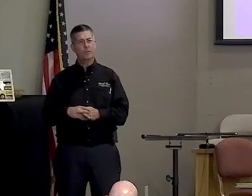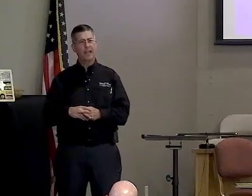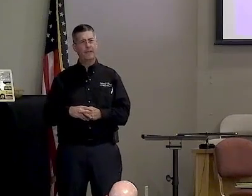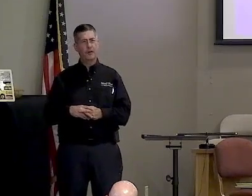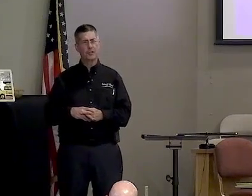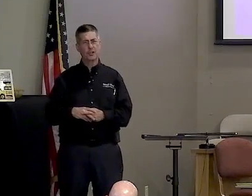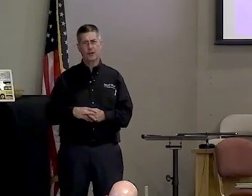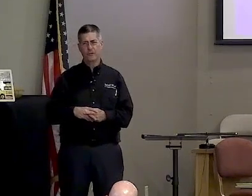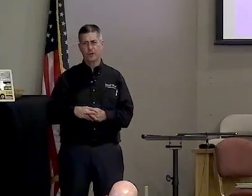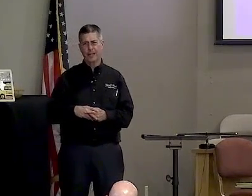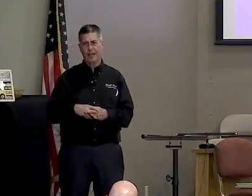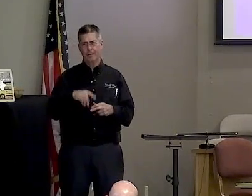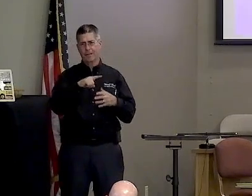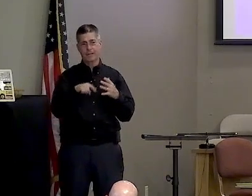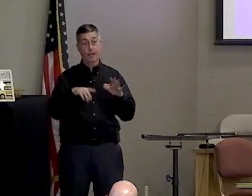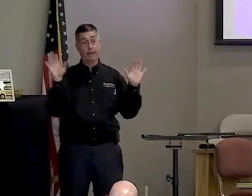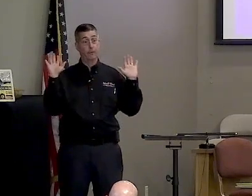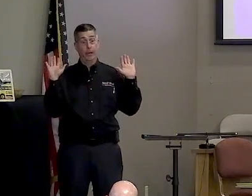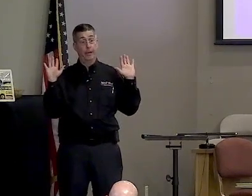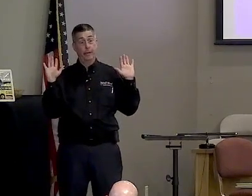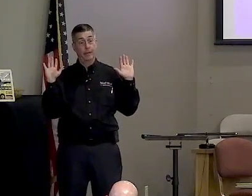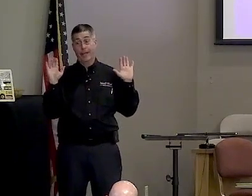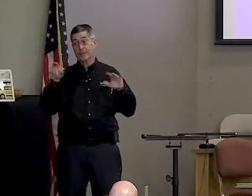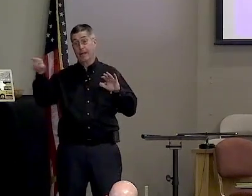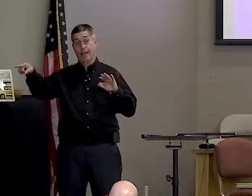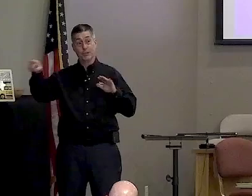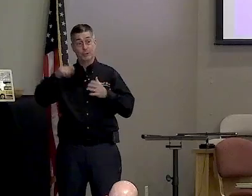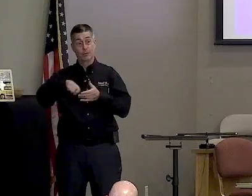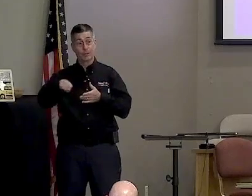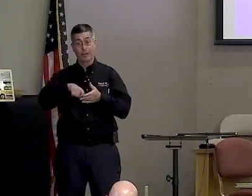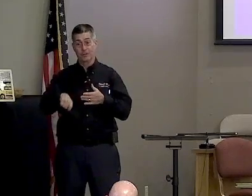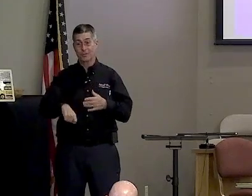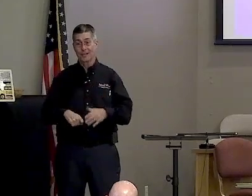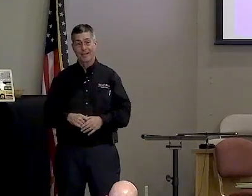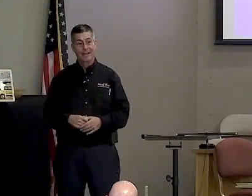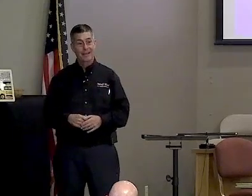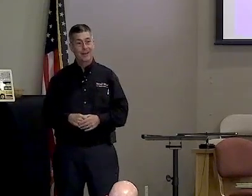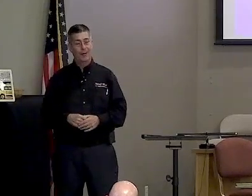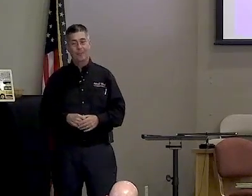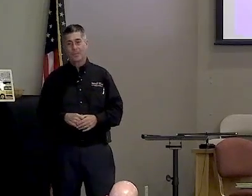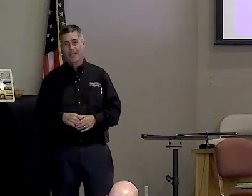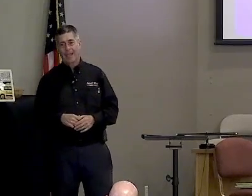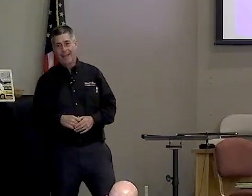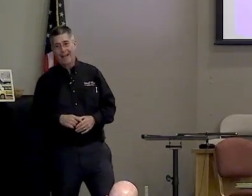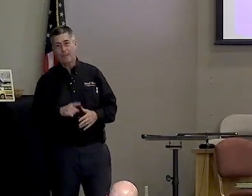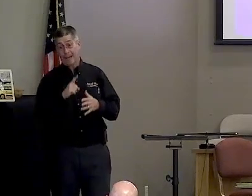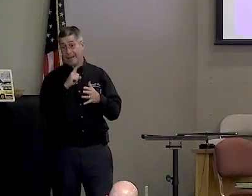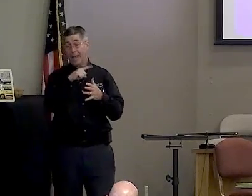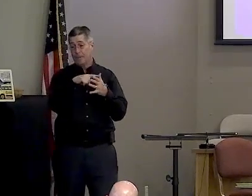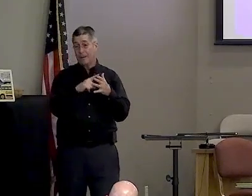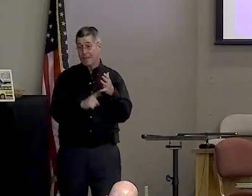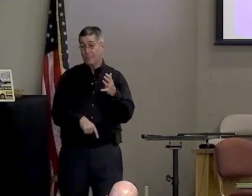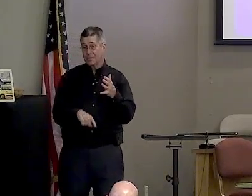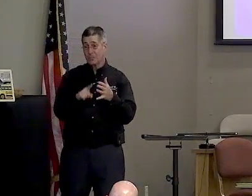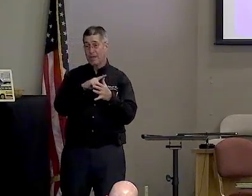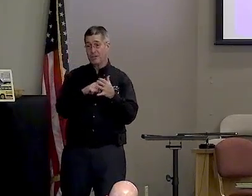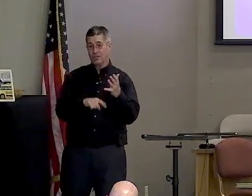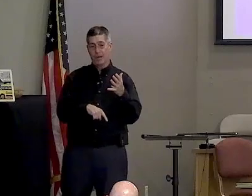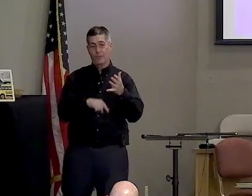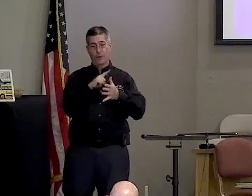was that verse, the third verse down? You know, it's like, I have no idea. Ask Diane. She wrote the notes, you know, and I write, yeah, I get bits and pieces. I mean, if there are